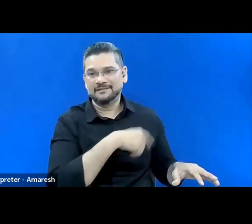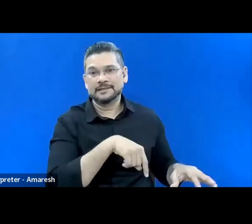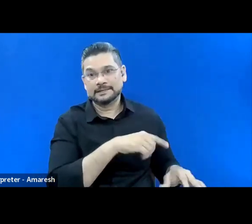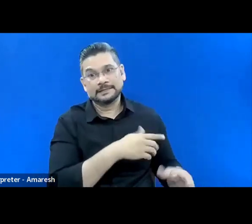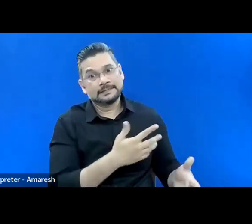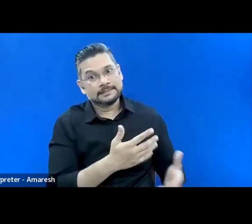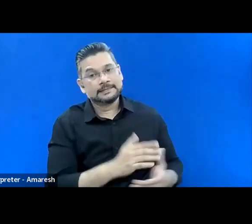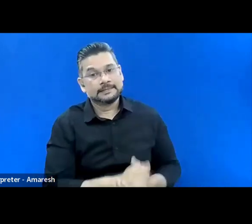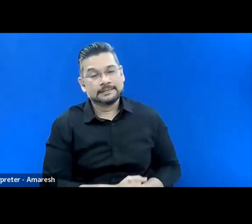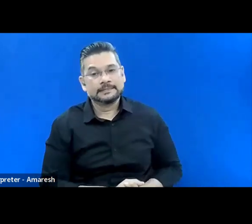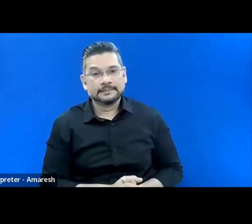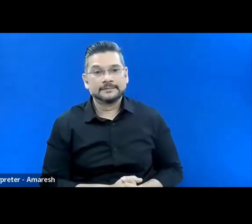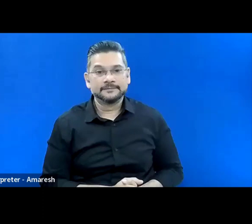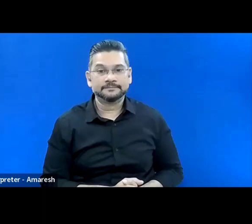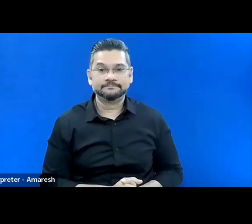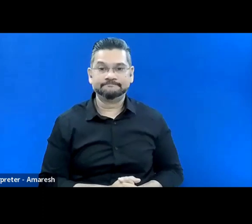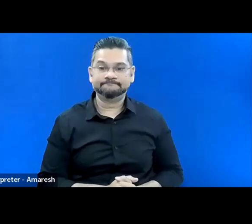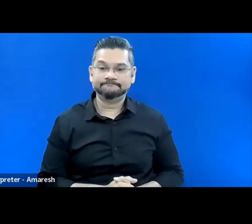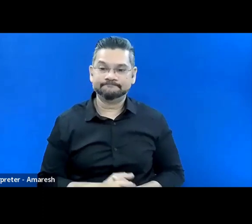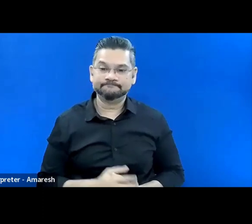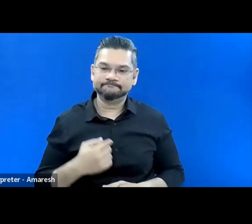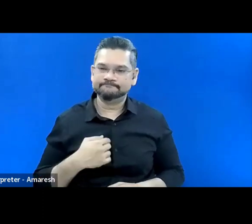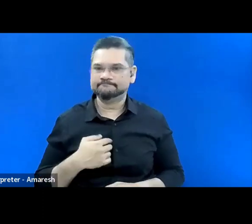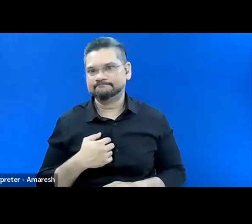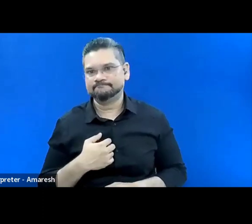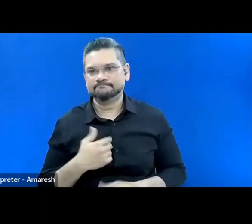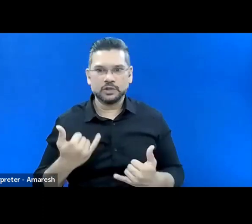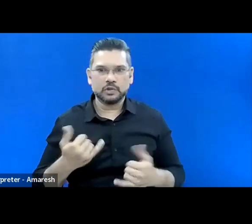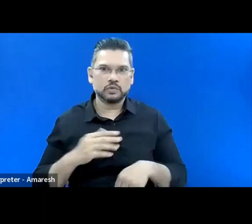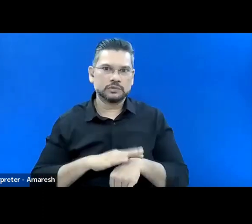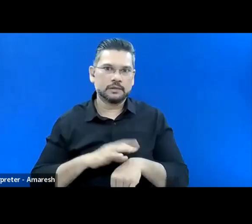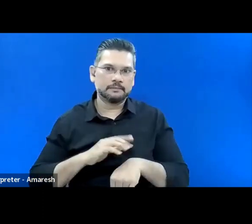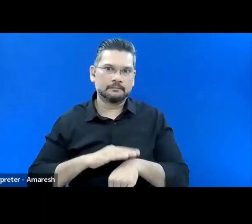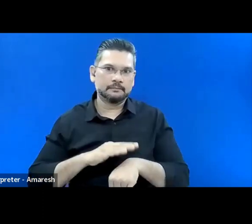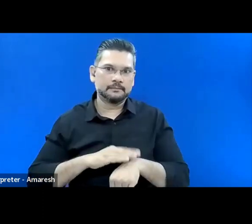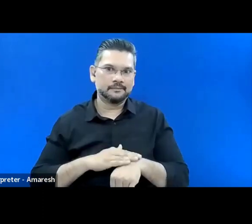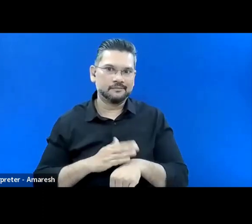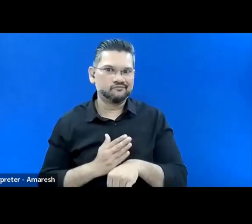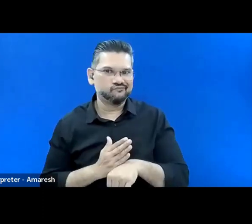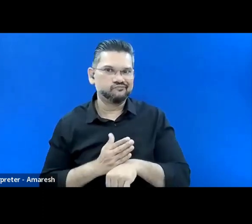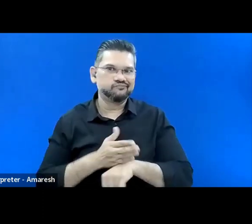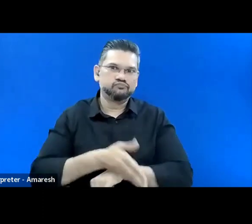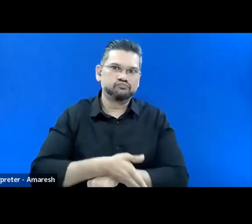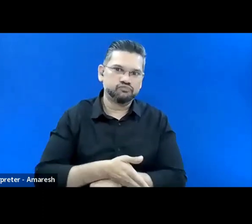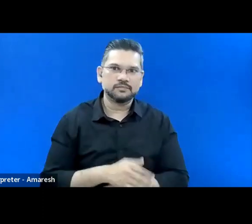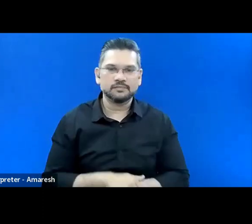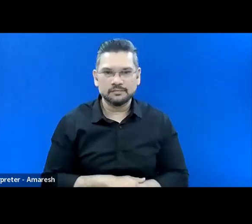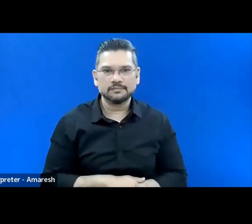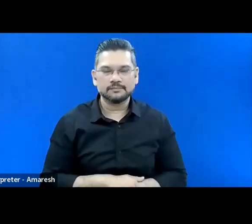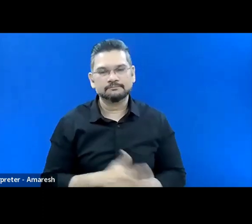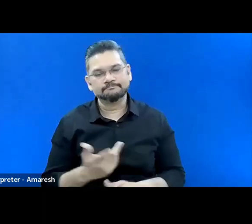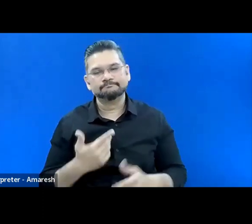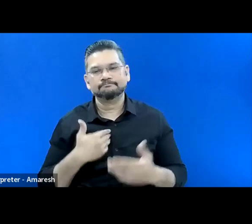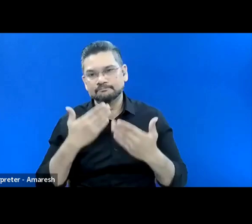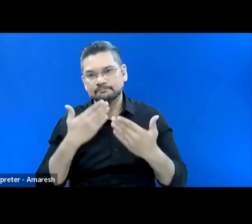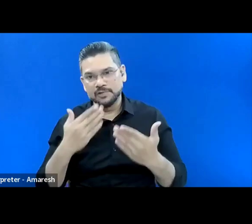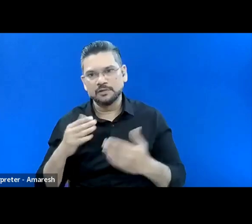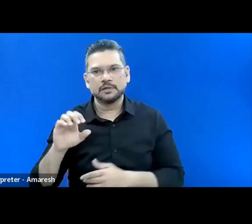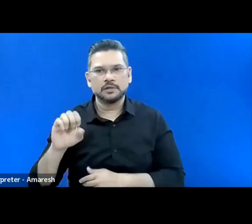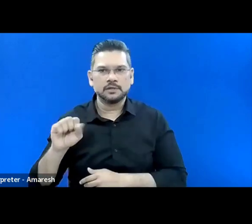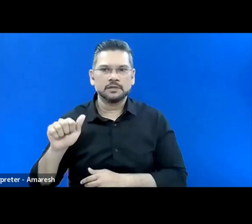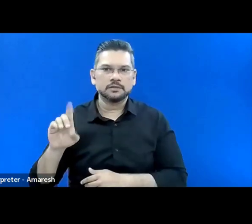So we are running a bit late, and thank you, Saddam, for your